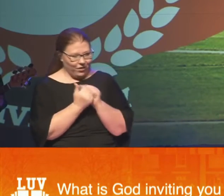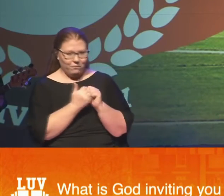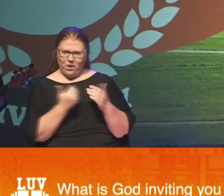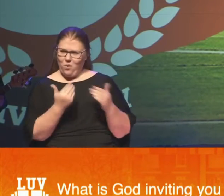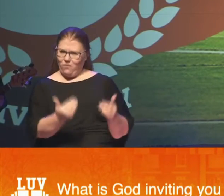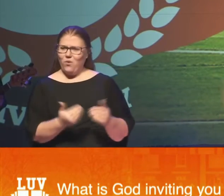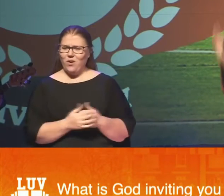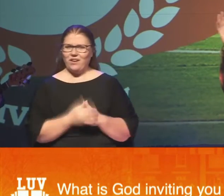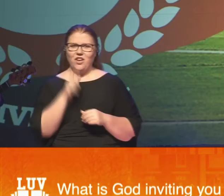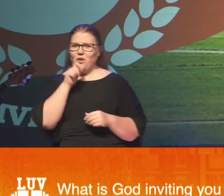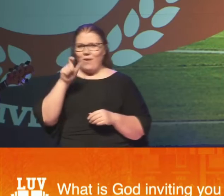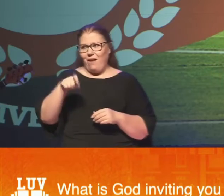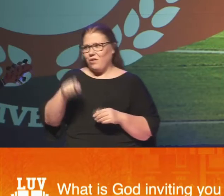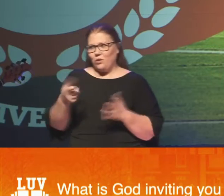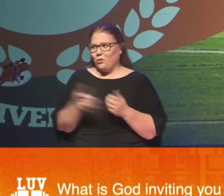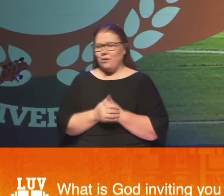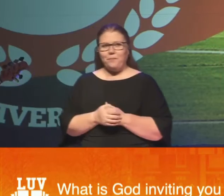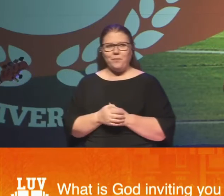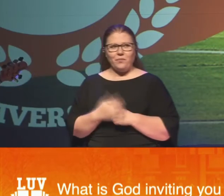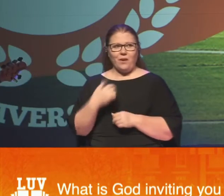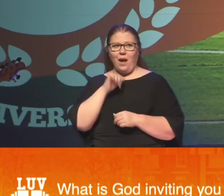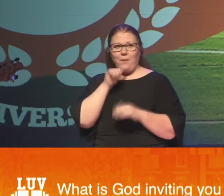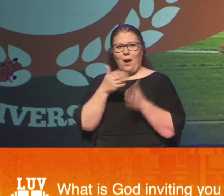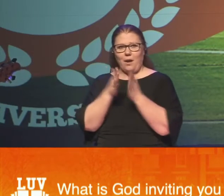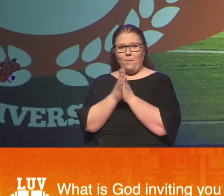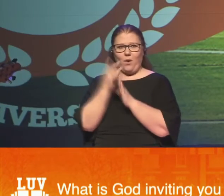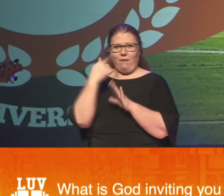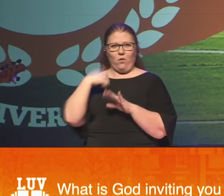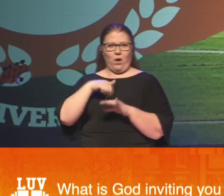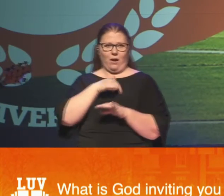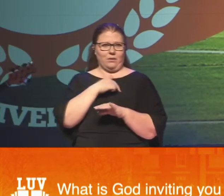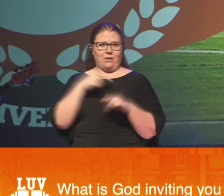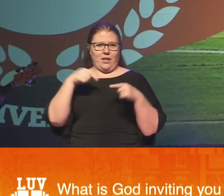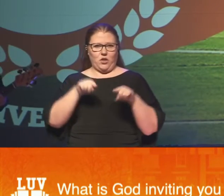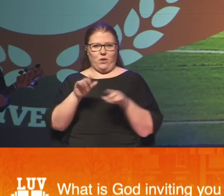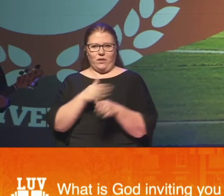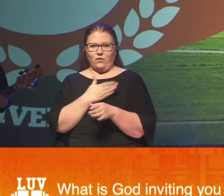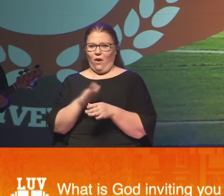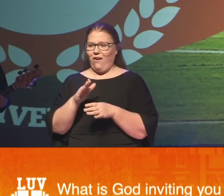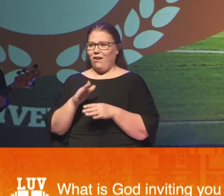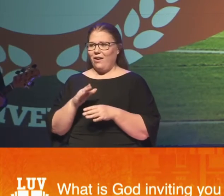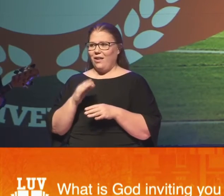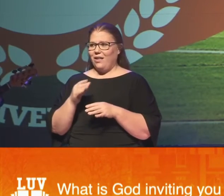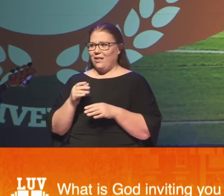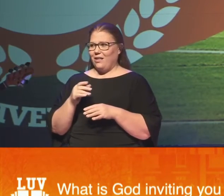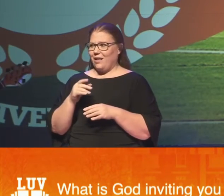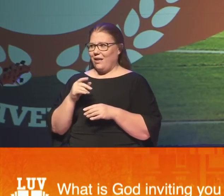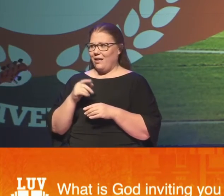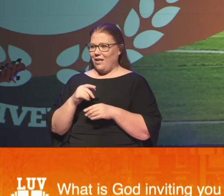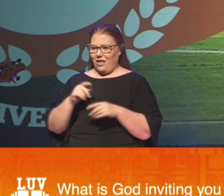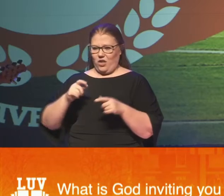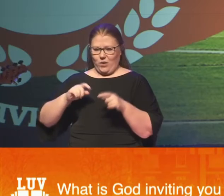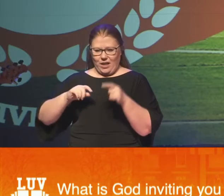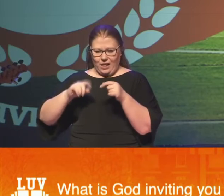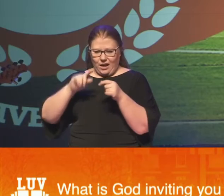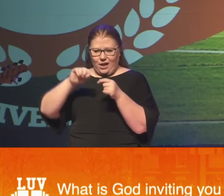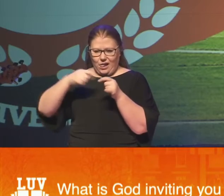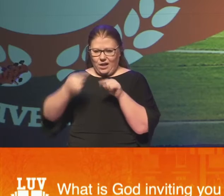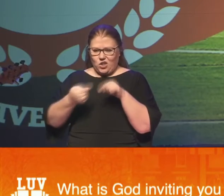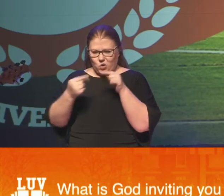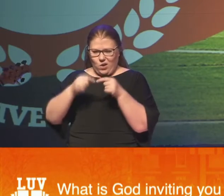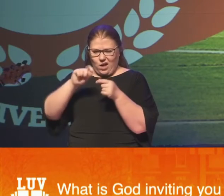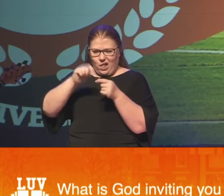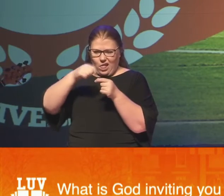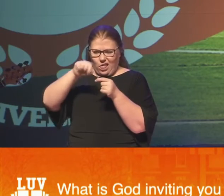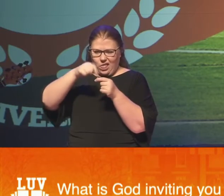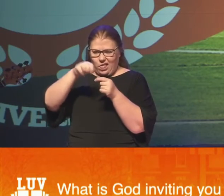for it. You don't have to. I'm not going to pray over us. Just during this song, you can struggle to open the top and get the little bread out, and struggle